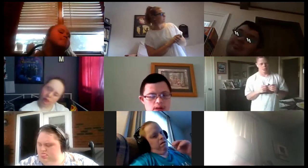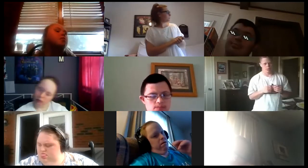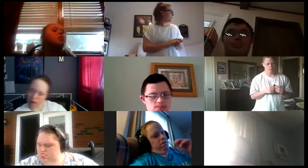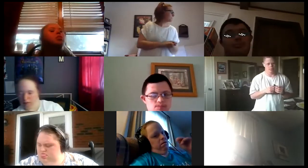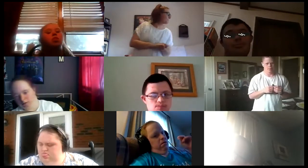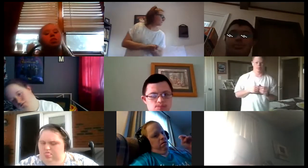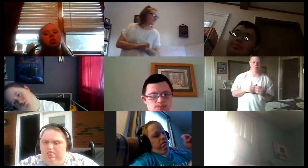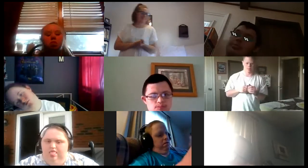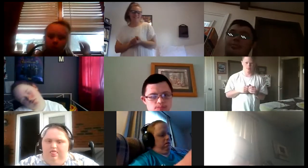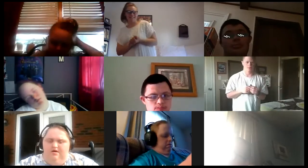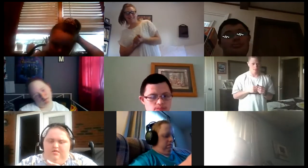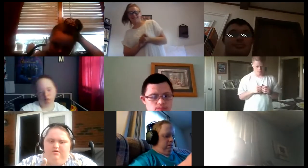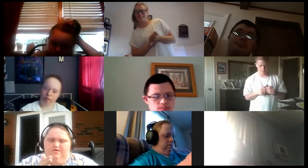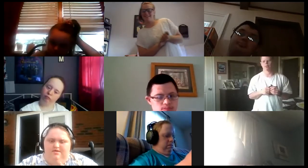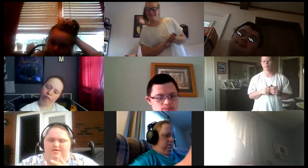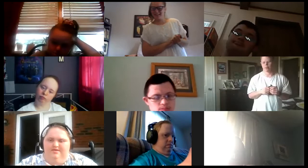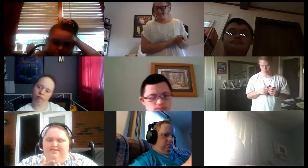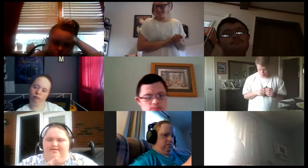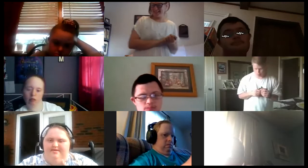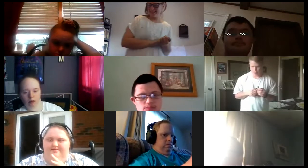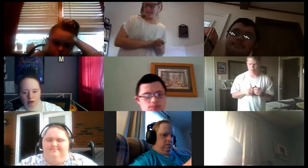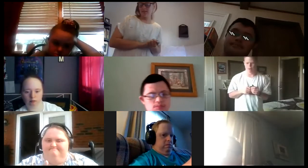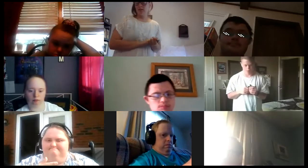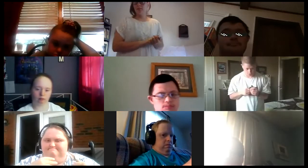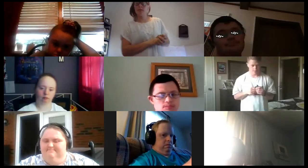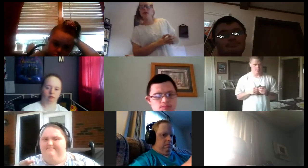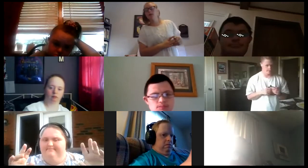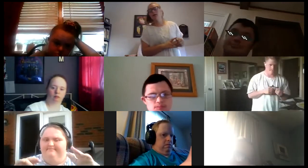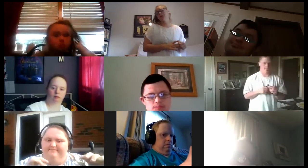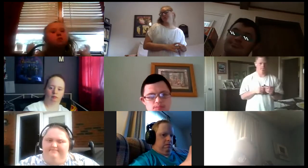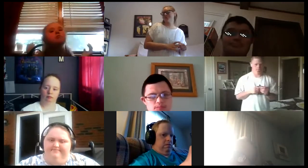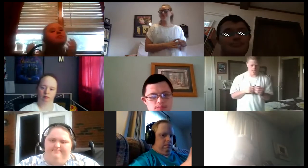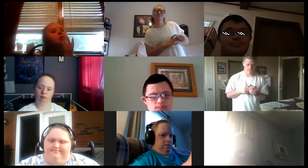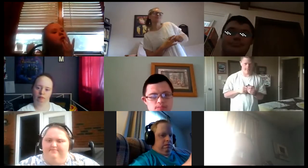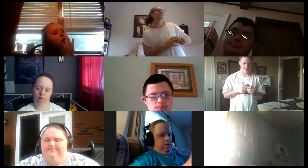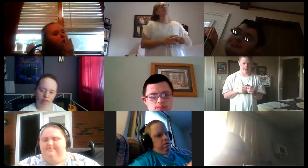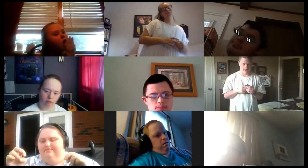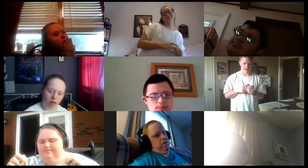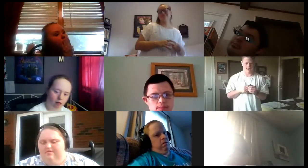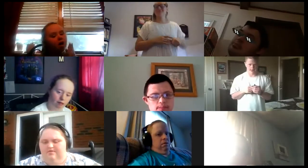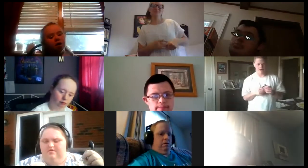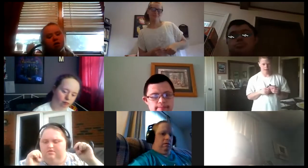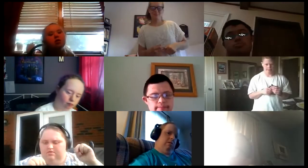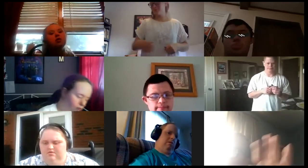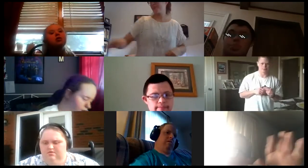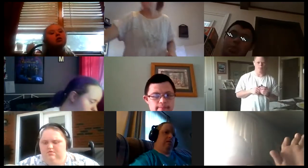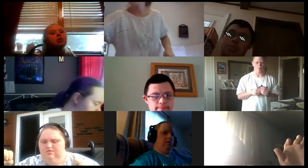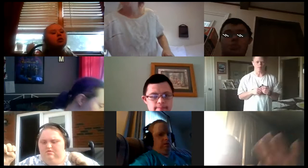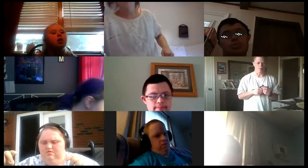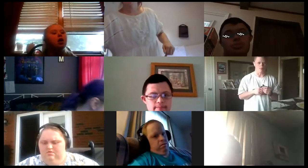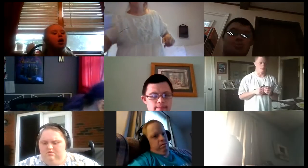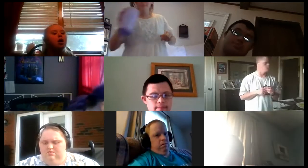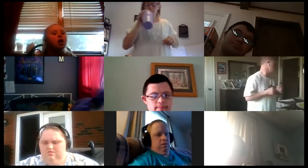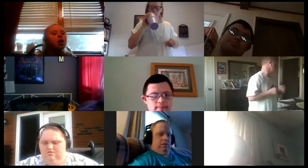just I've been through all that. I'm like a mob, girl, man,